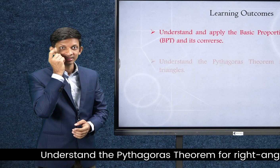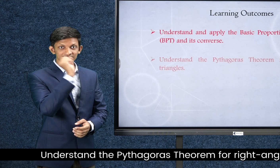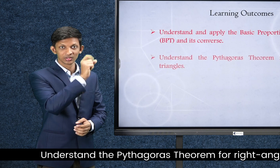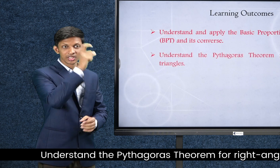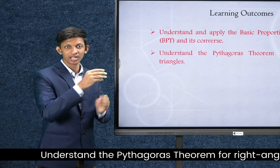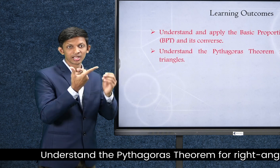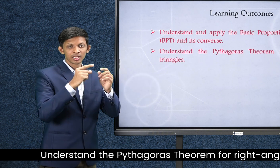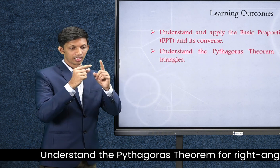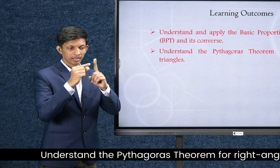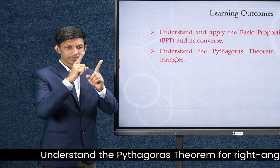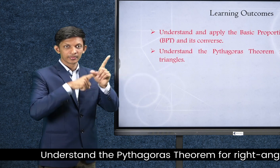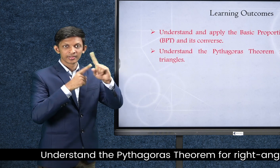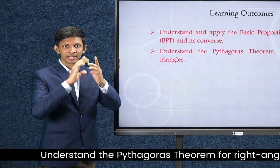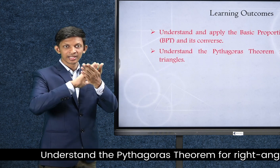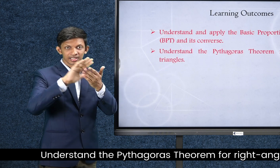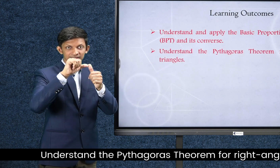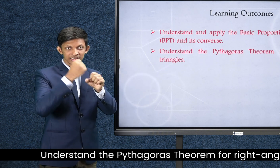Understand the Pythagoras theorem for right angle triangles.